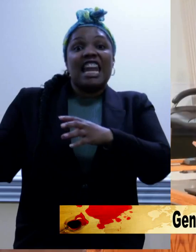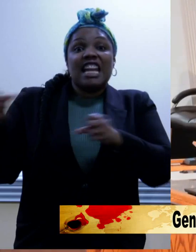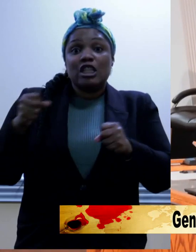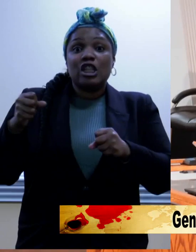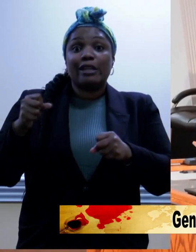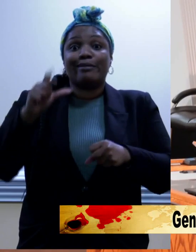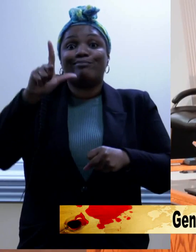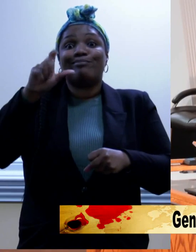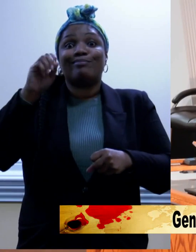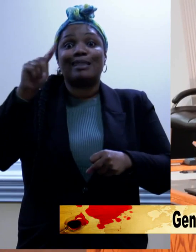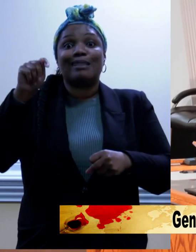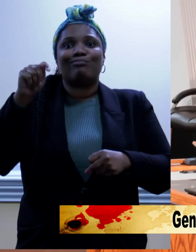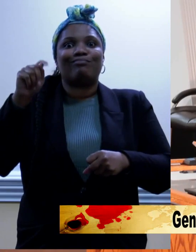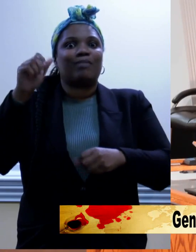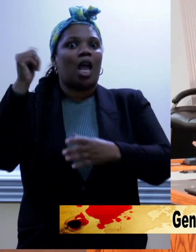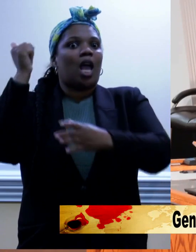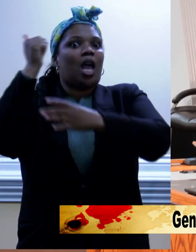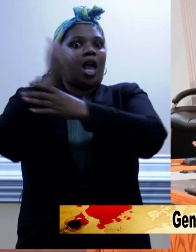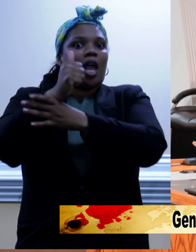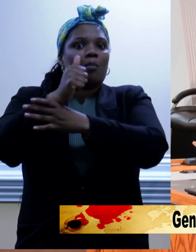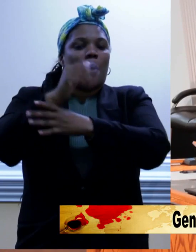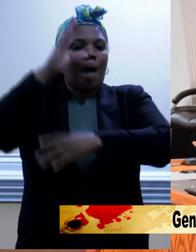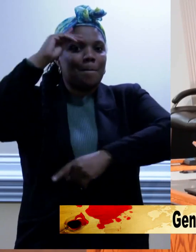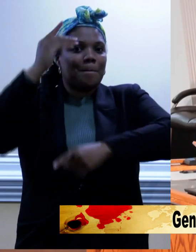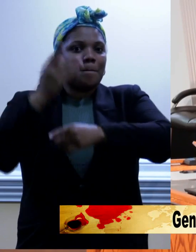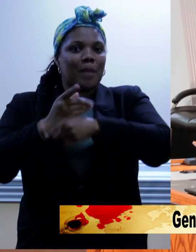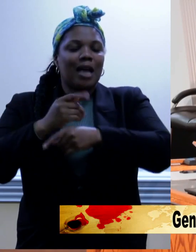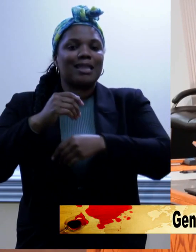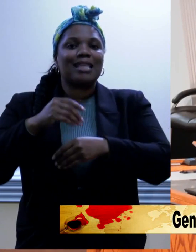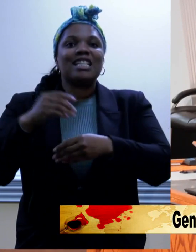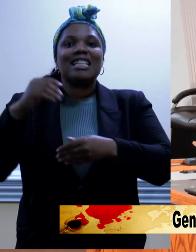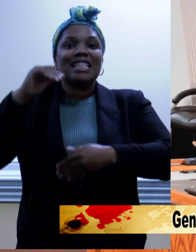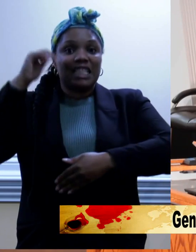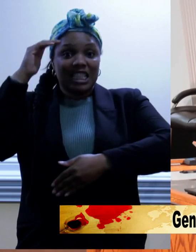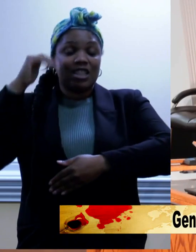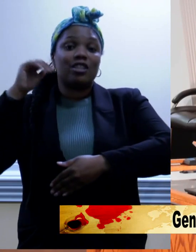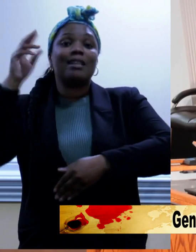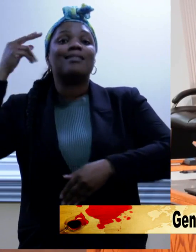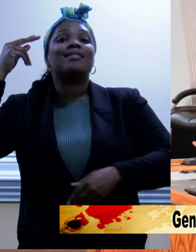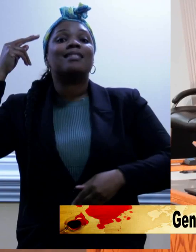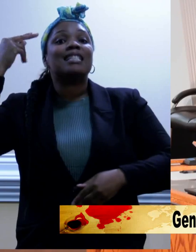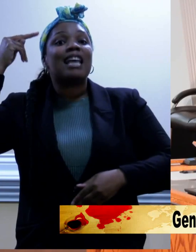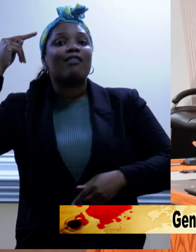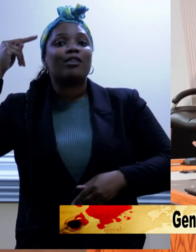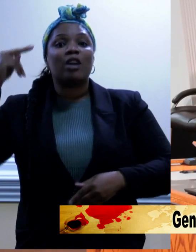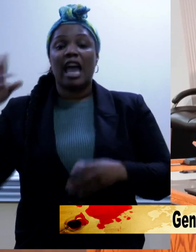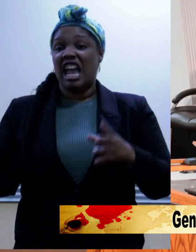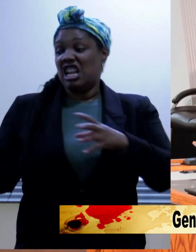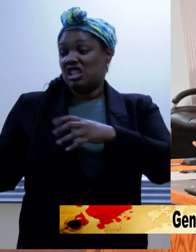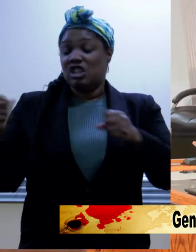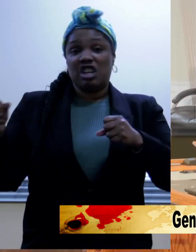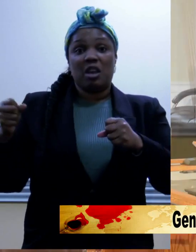Lot, Abram's brother's son, who dwelt in Sodom, and his goods and departed.